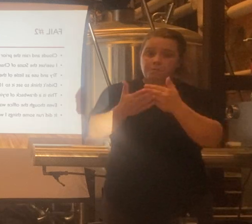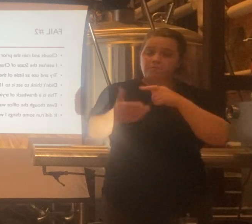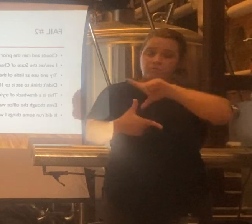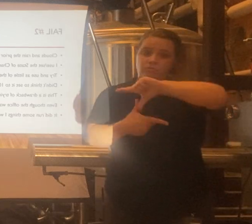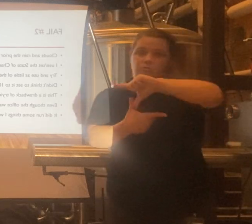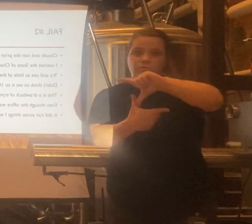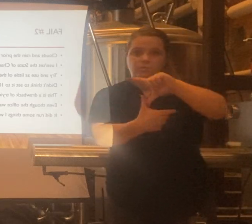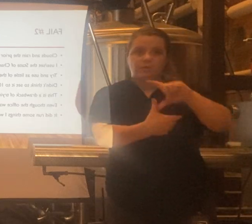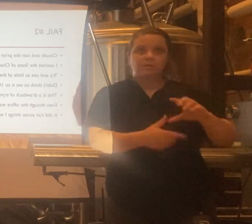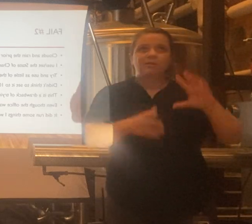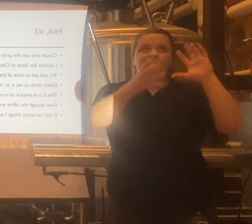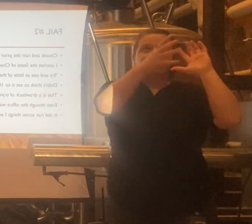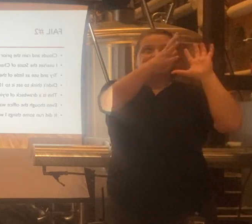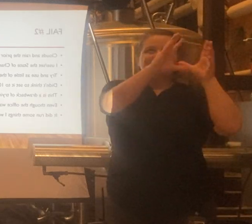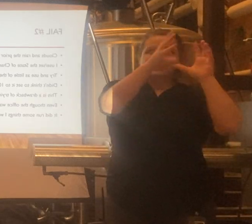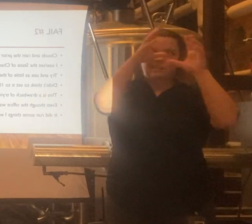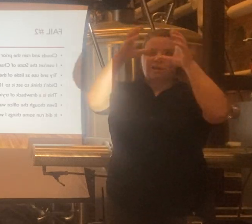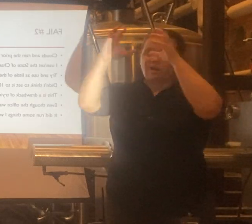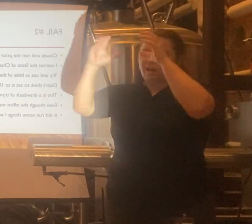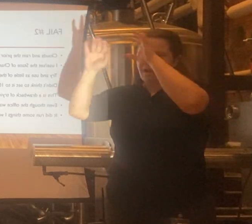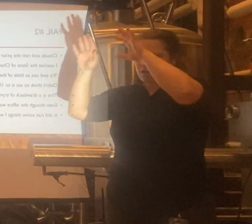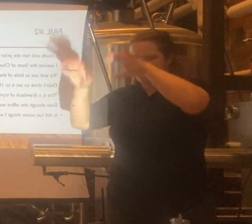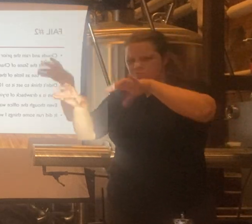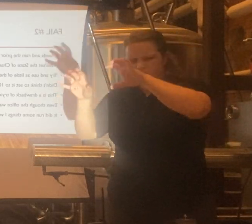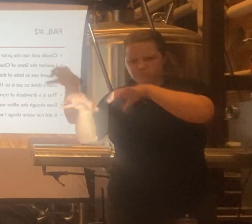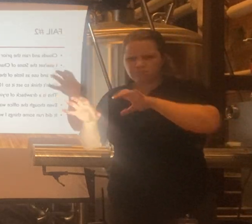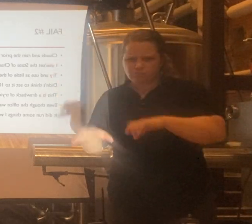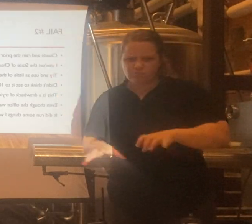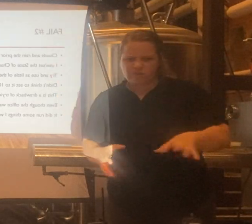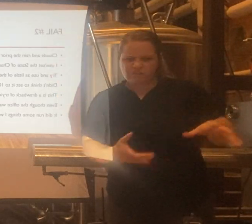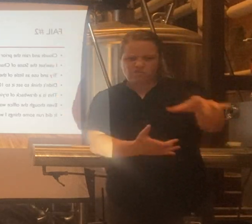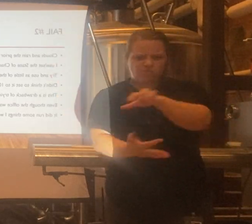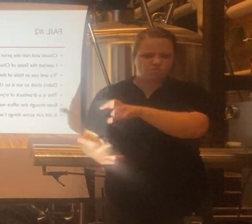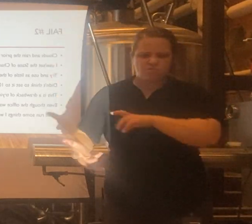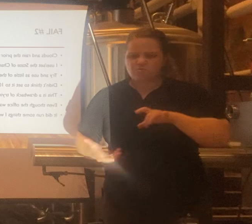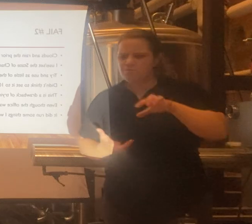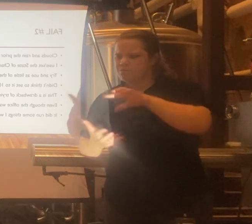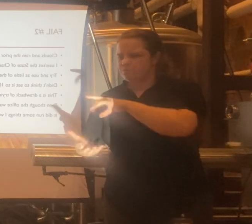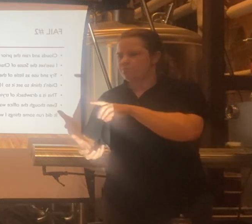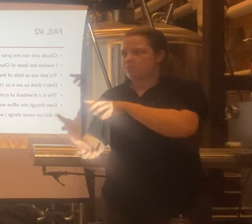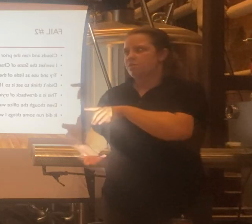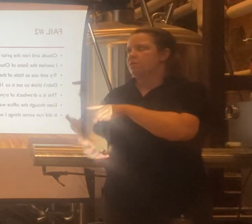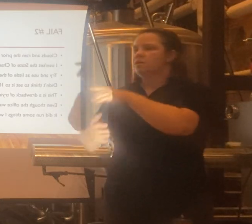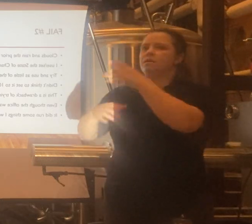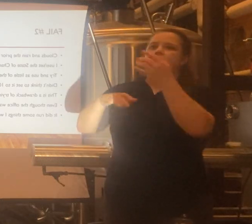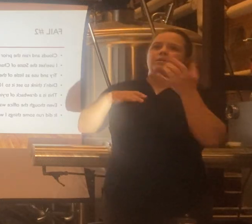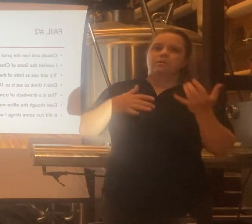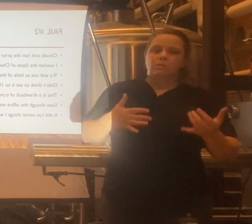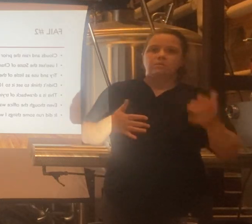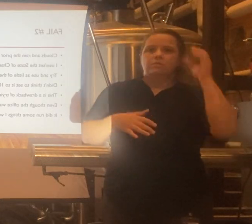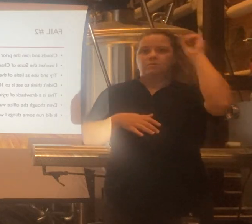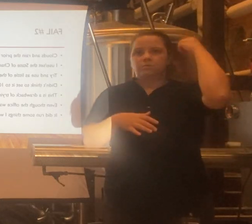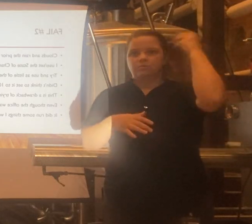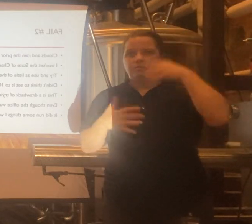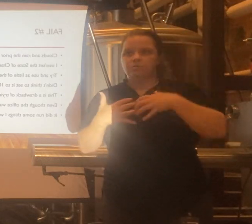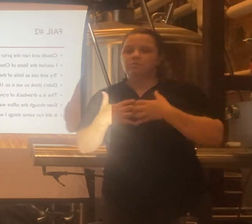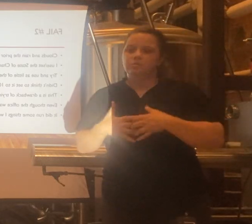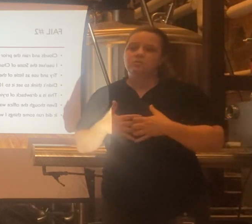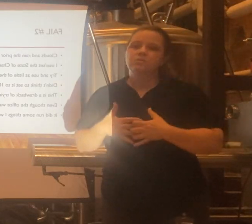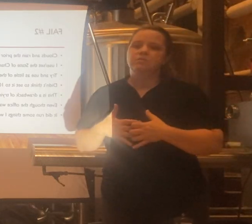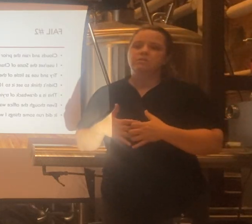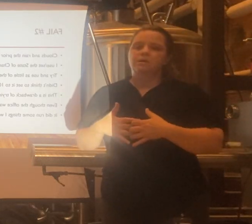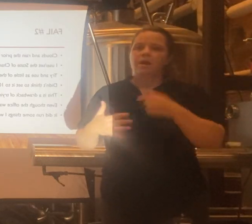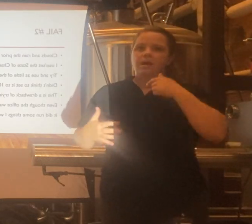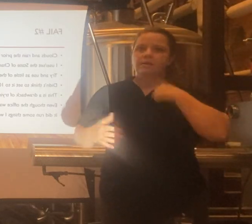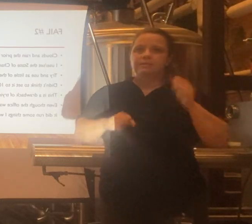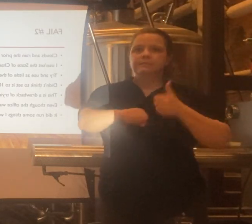and storms kept coming through. And so on these solar generators, I can set it to go down to a certain rate at night so